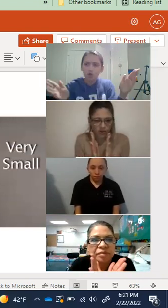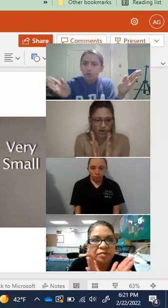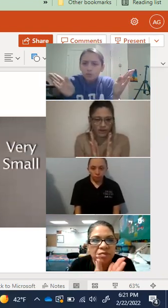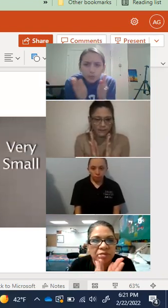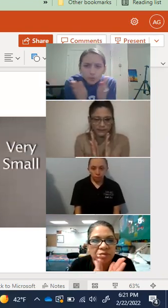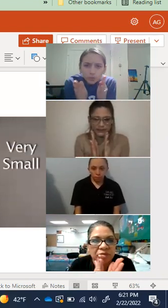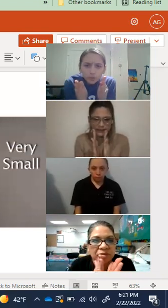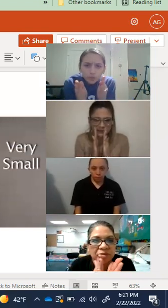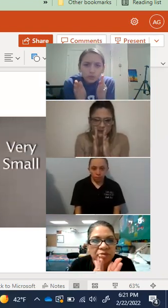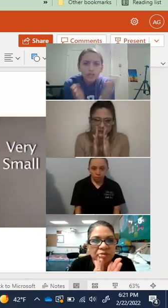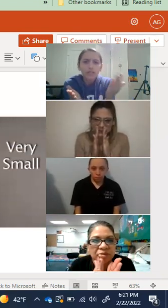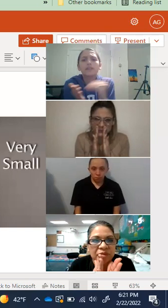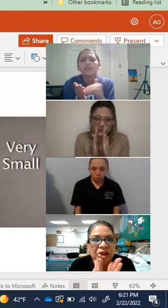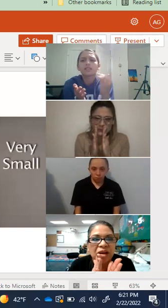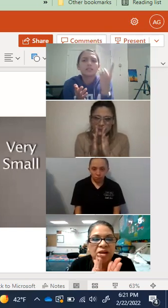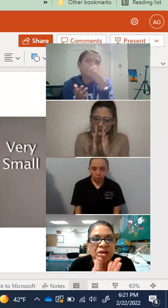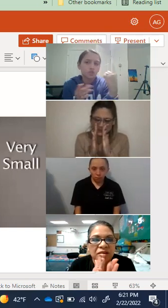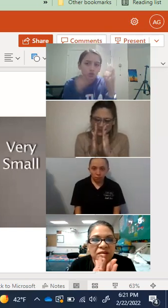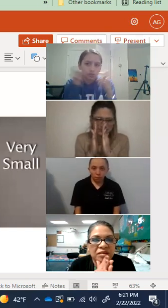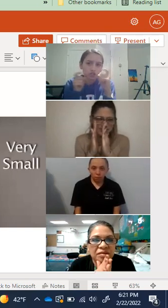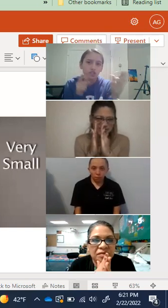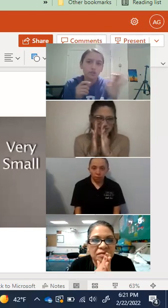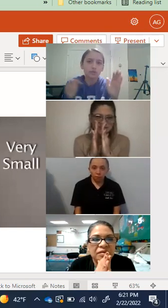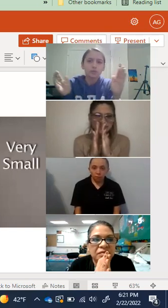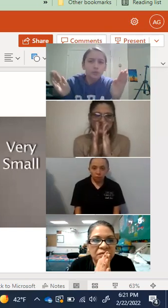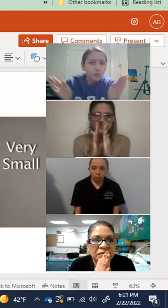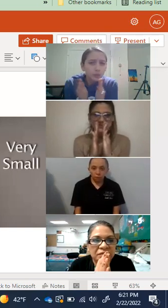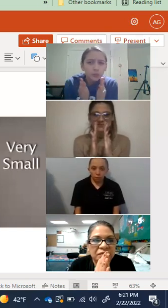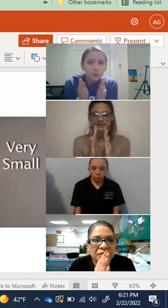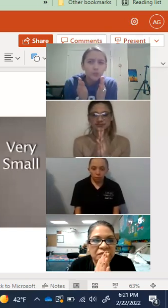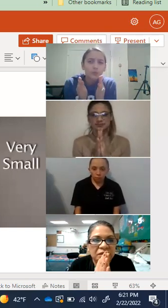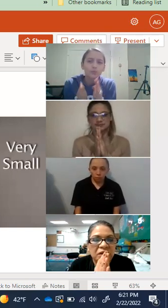Very small. And again, that's in the facial expression too.